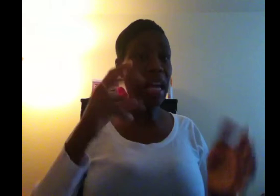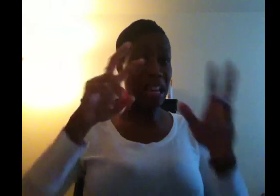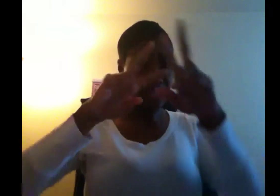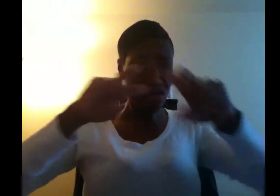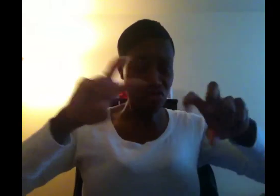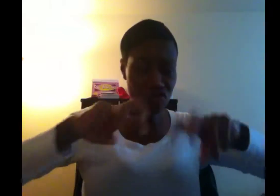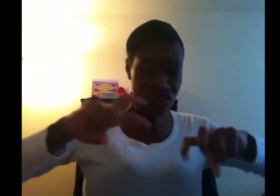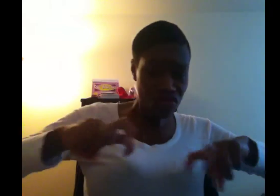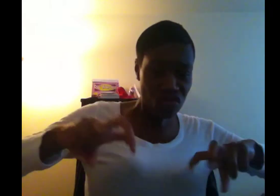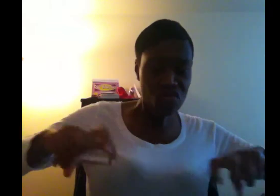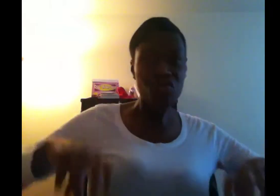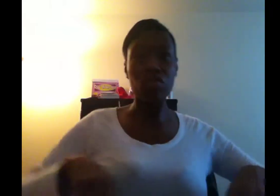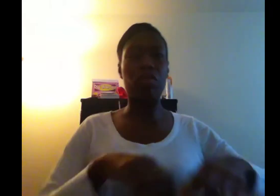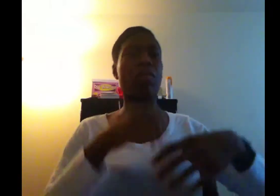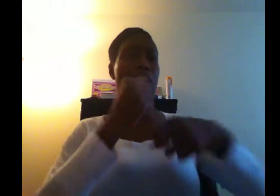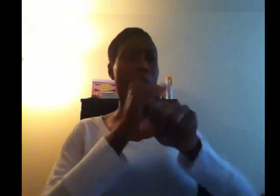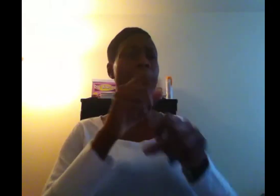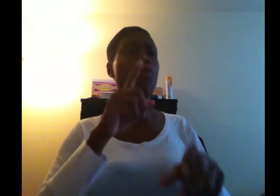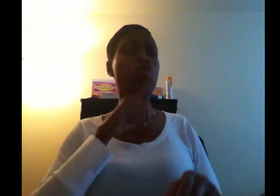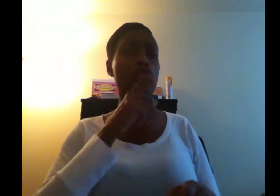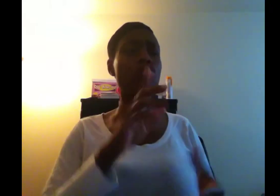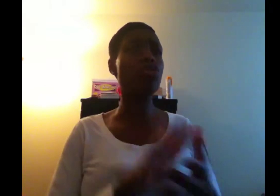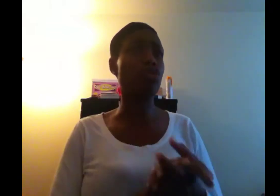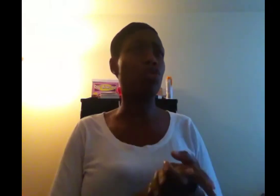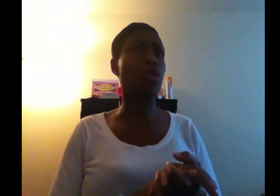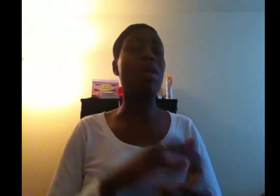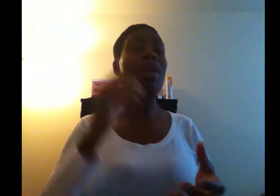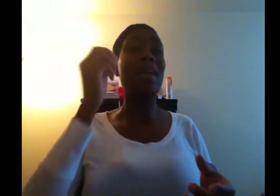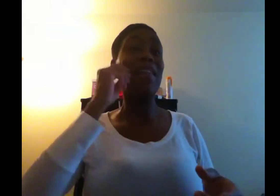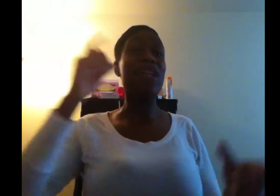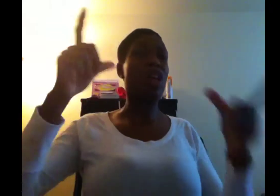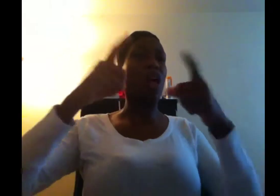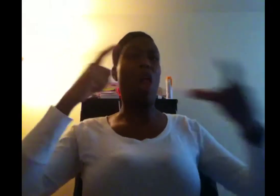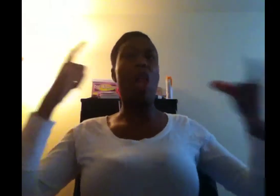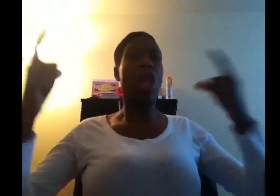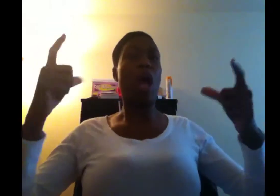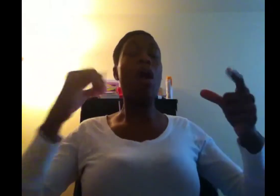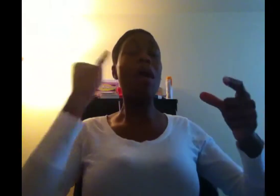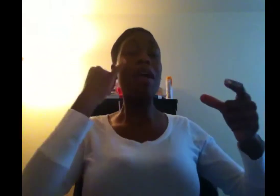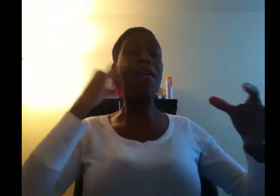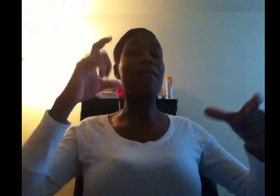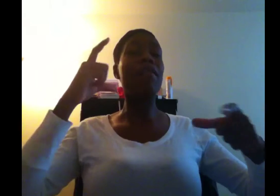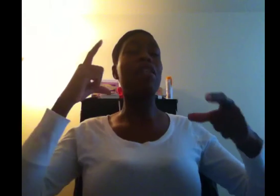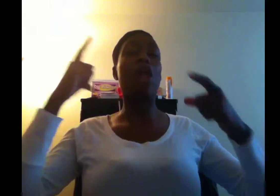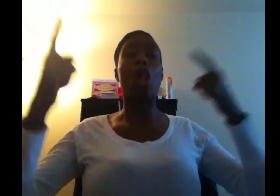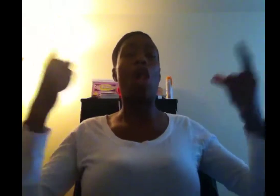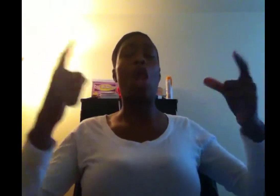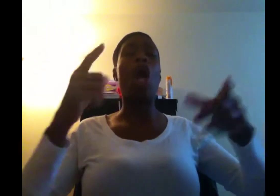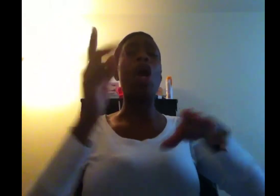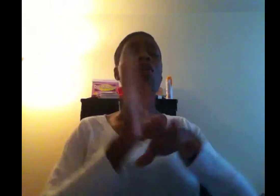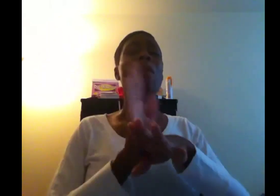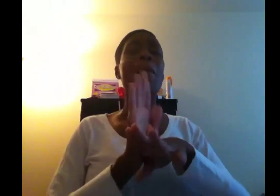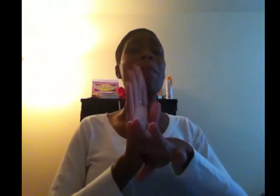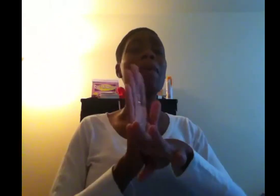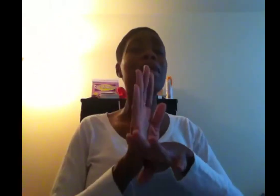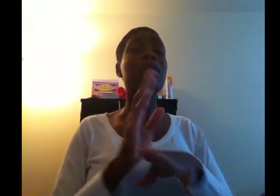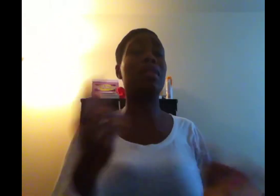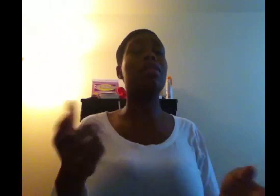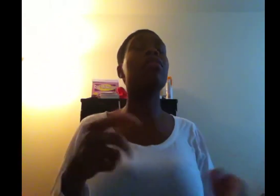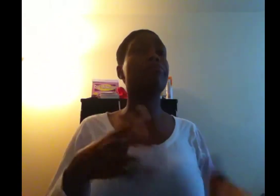checks. Now that depends, again, on the size of your corporation. If it's really huge and you're talking, several hundred or even thousands of people, obviously that's not practical.